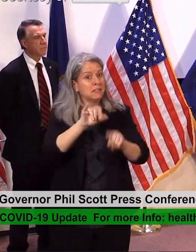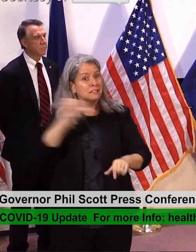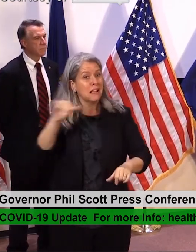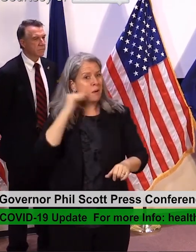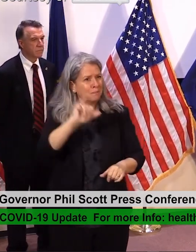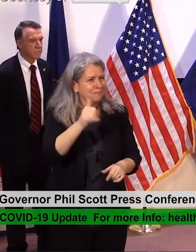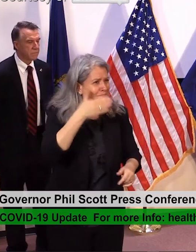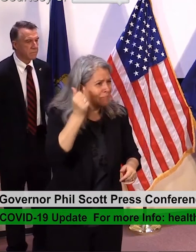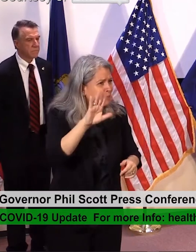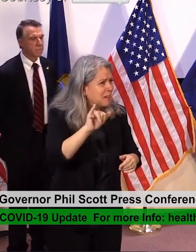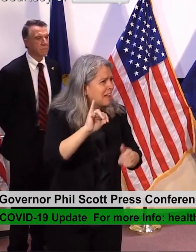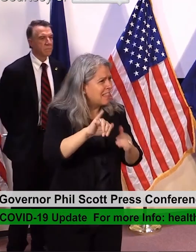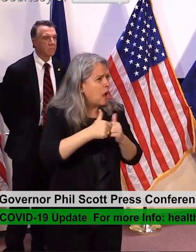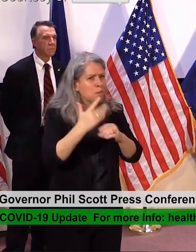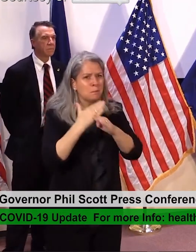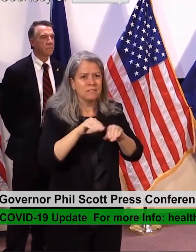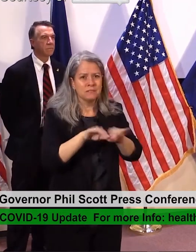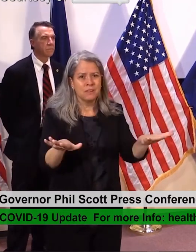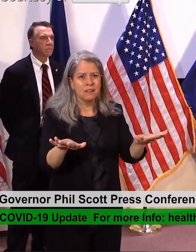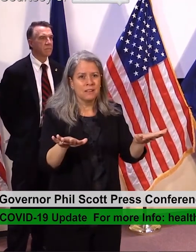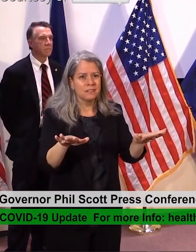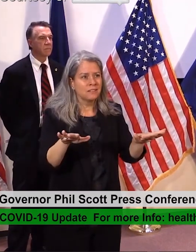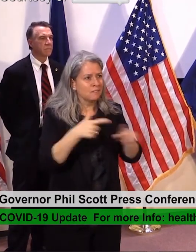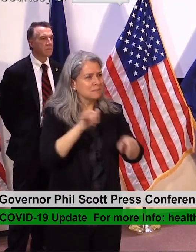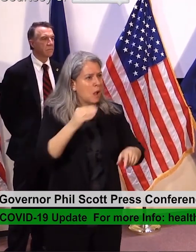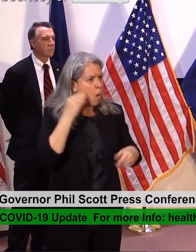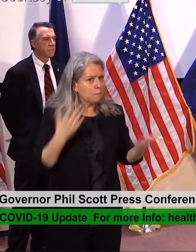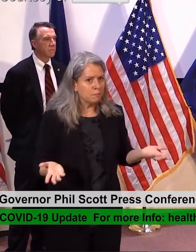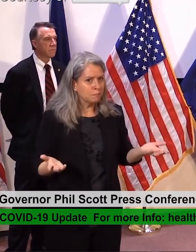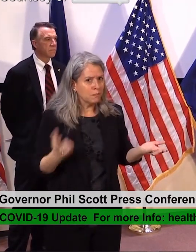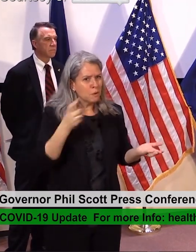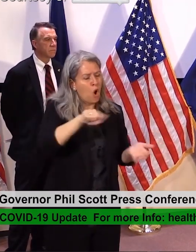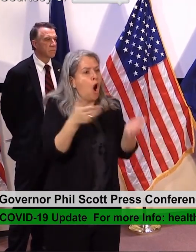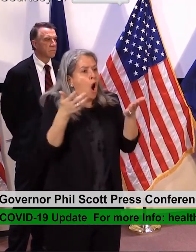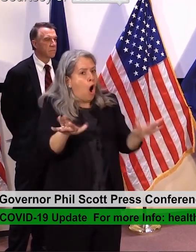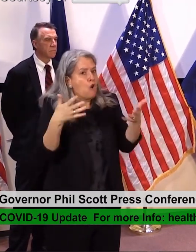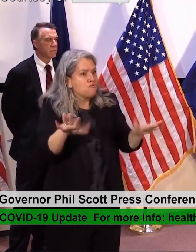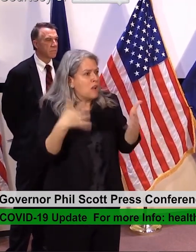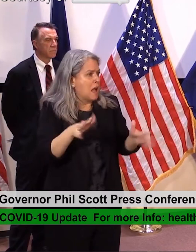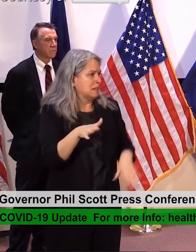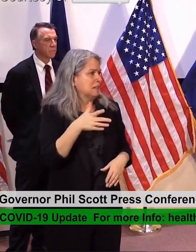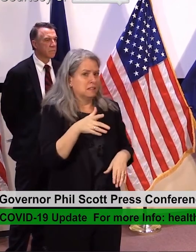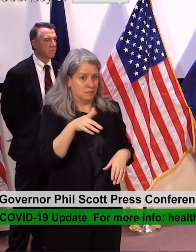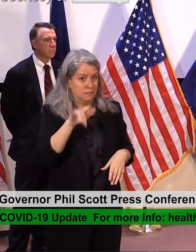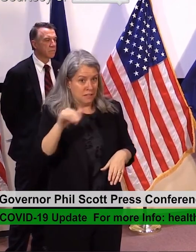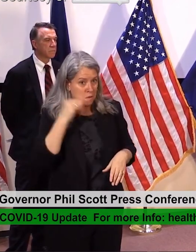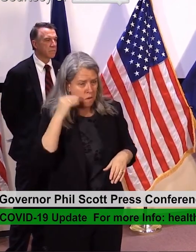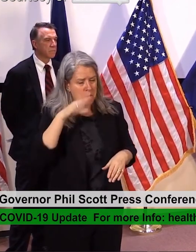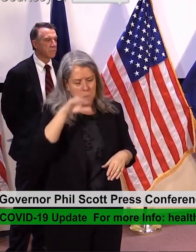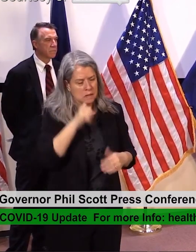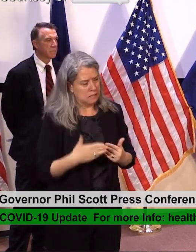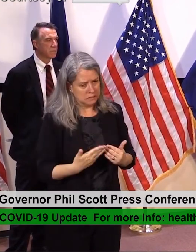effective way to slow the spread. So what Vermonters are already doing, the sacrifices they've been